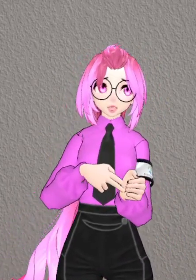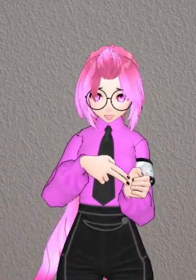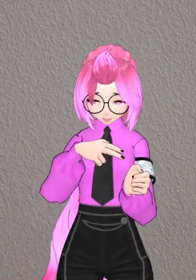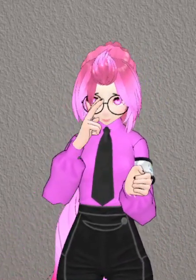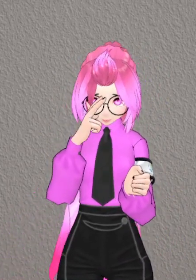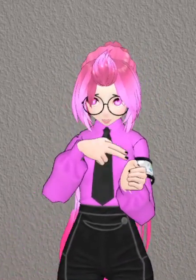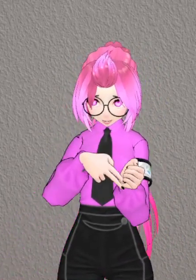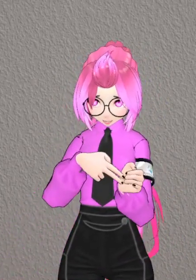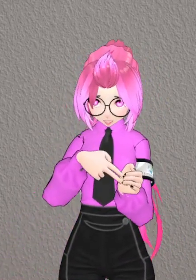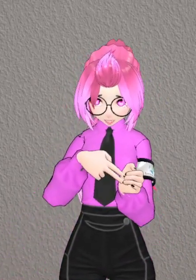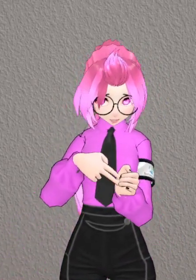joining.